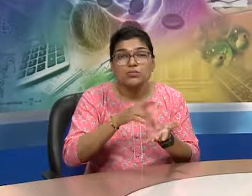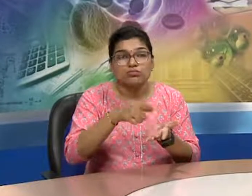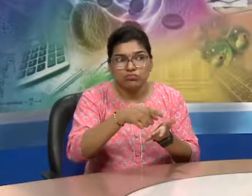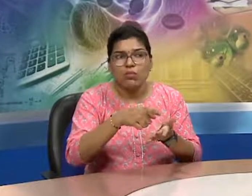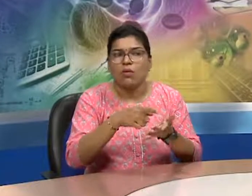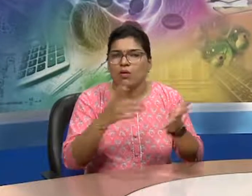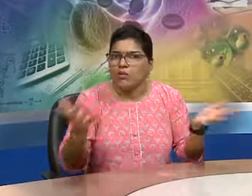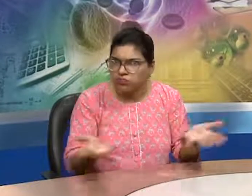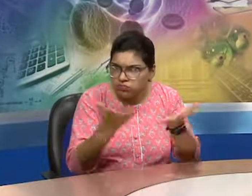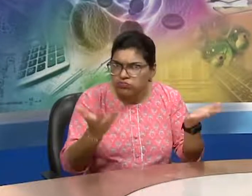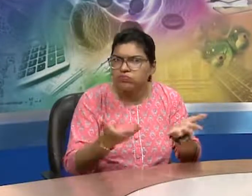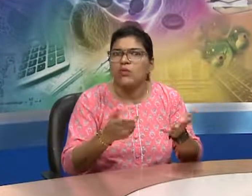in the behavior.